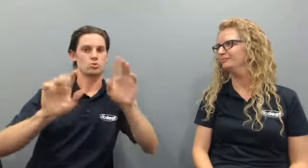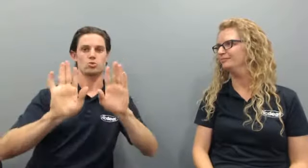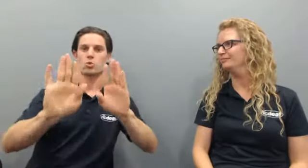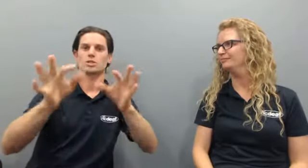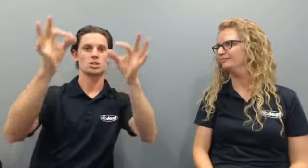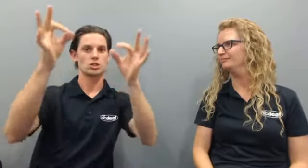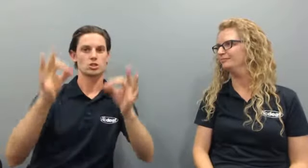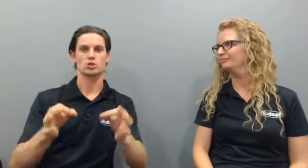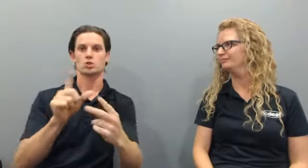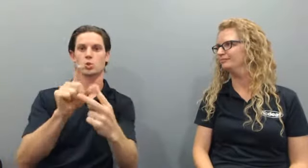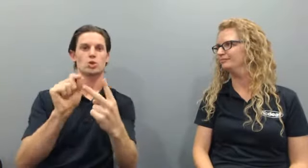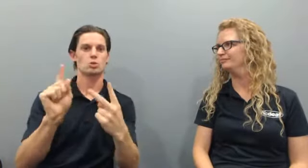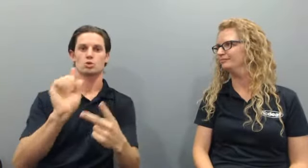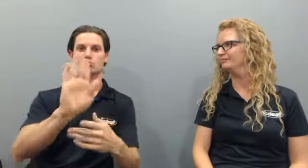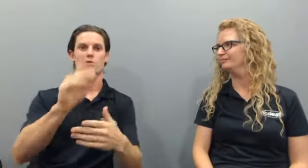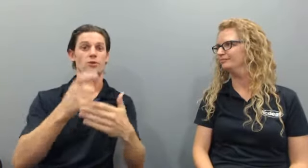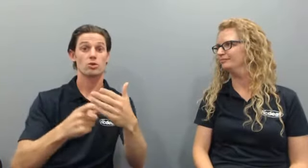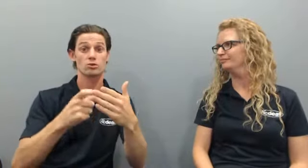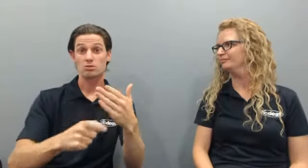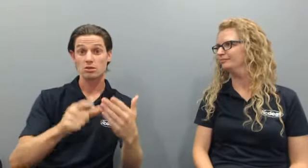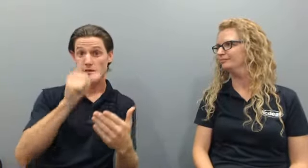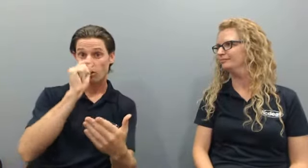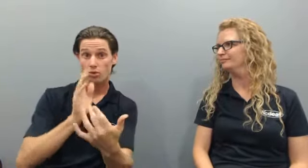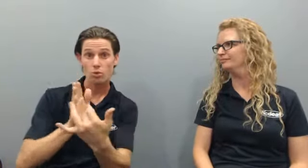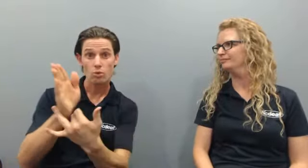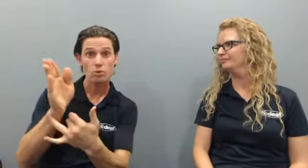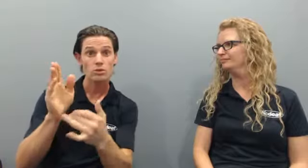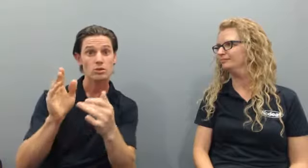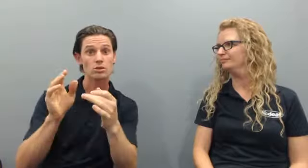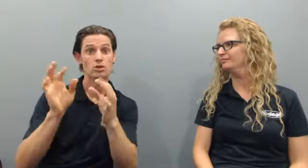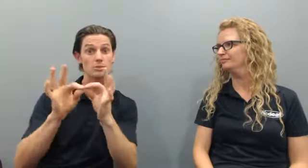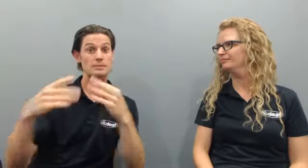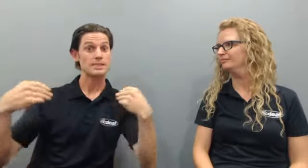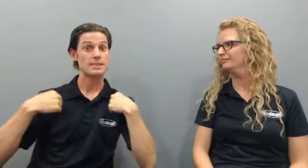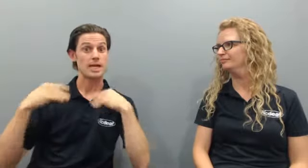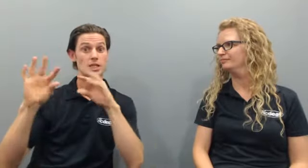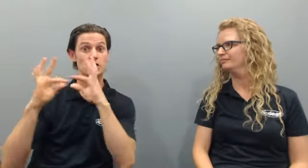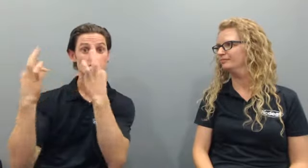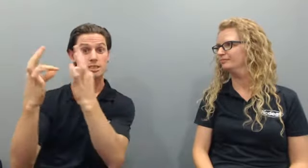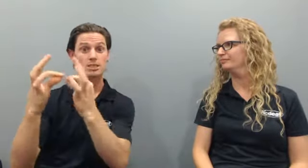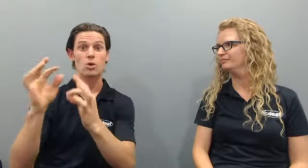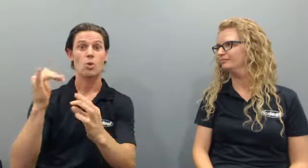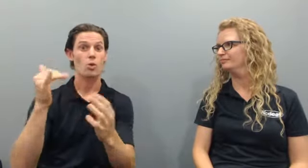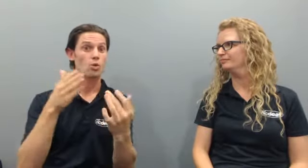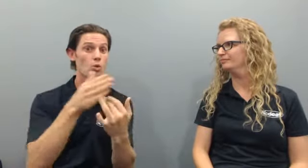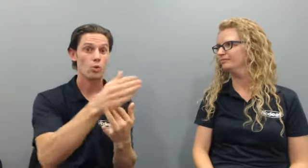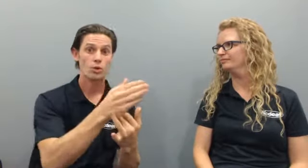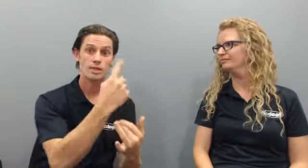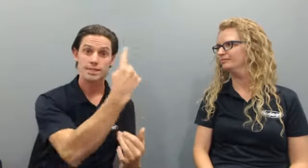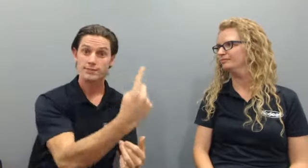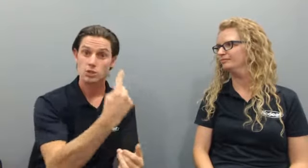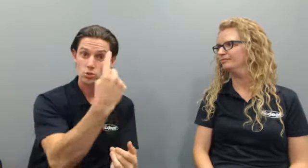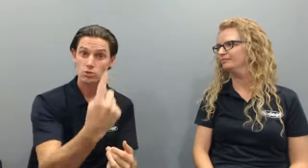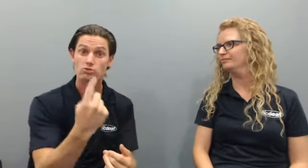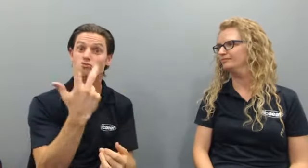it really varies. It's up to you. It's your choice. You can go through interpreting agencies, or you can go to